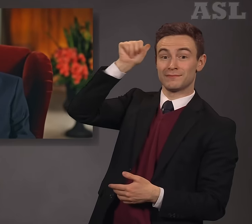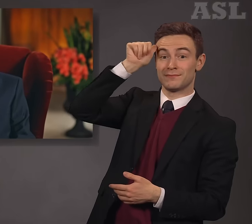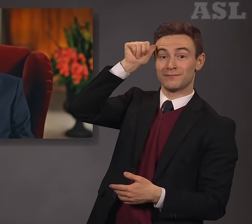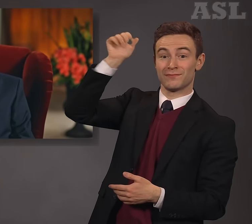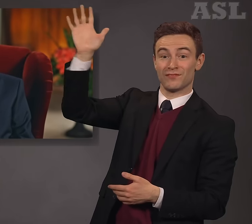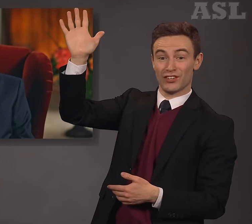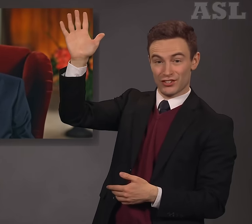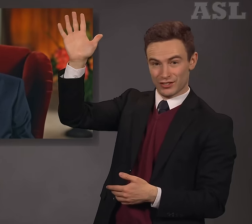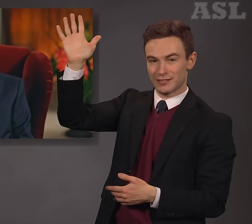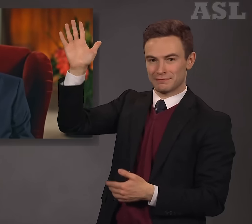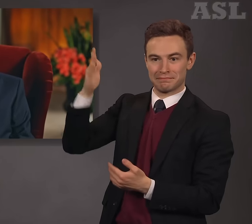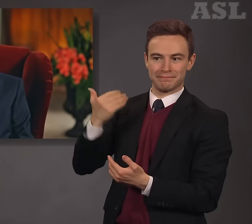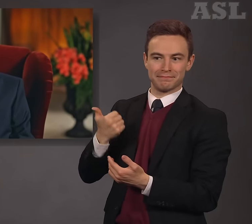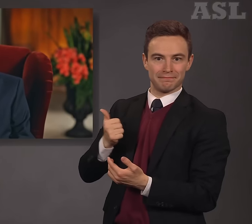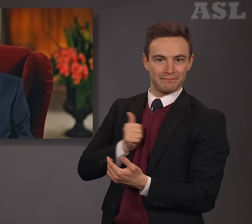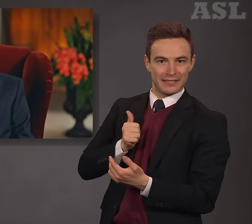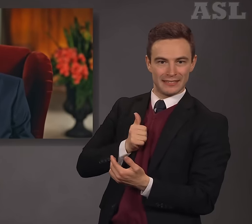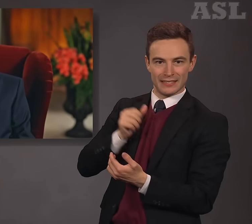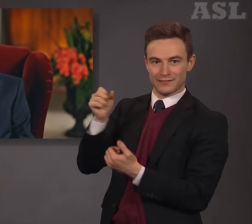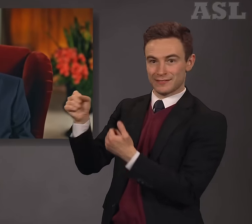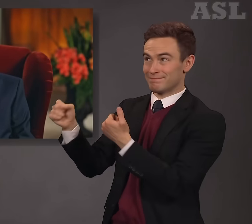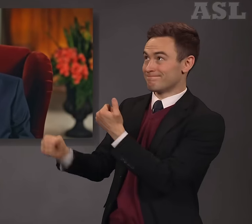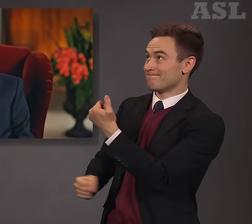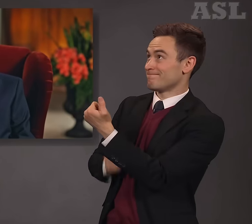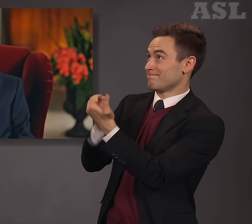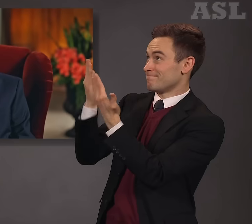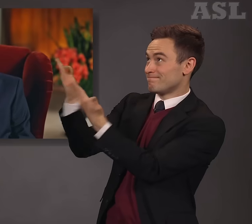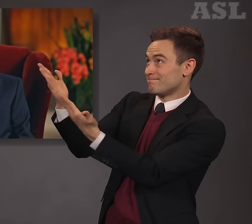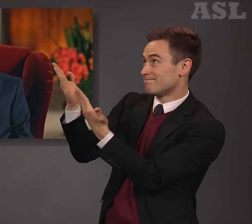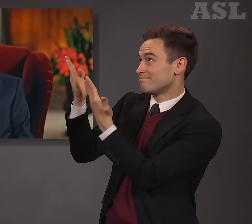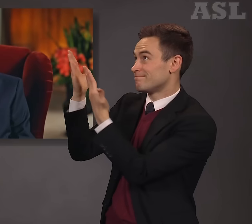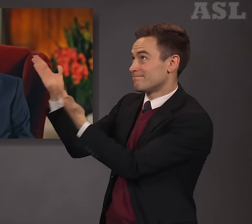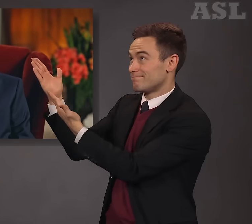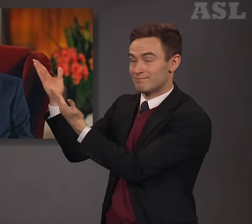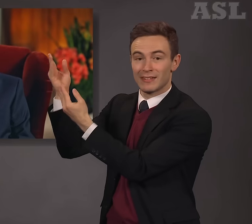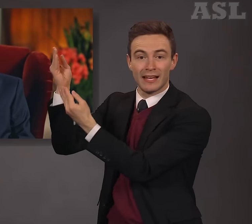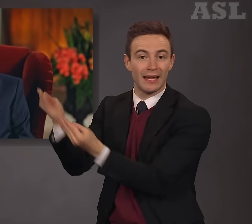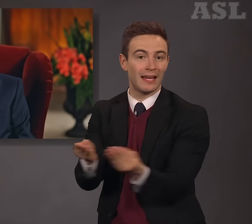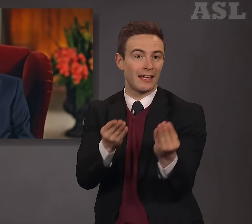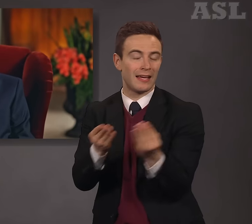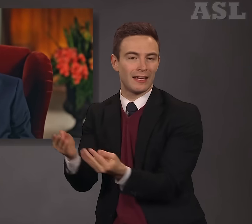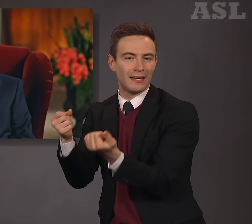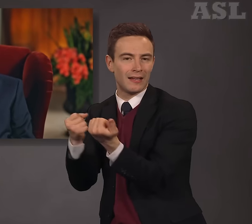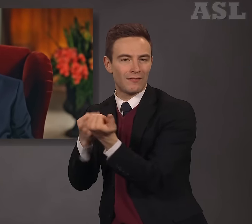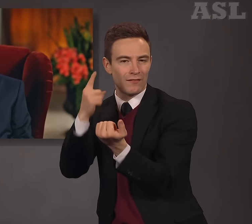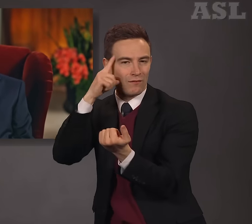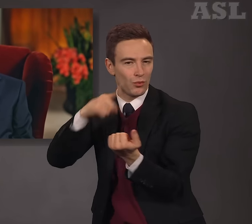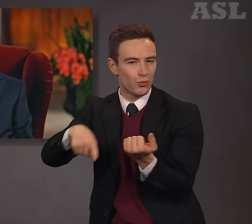I am your advocate with the Father." Close quote.